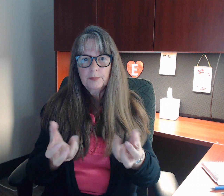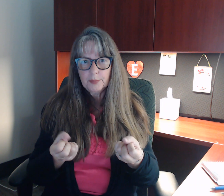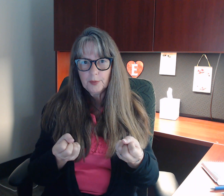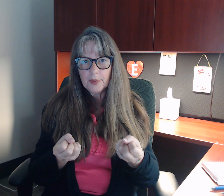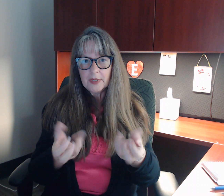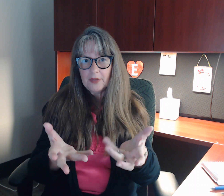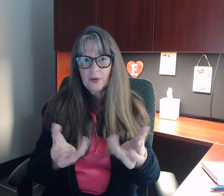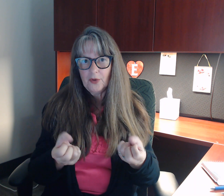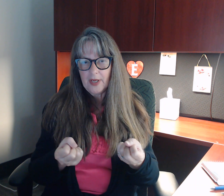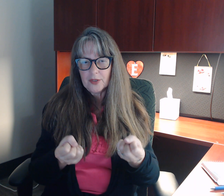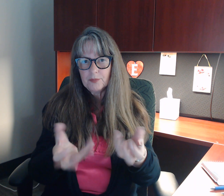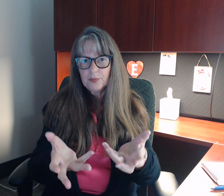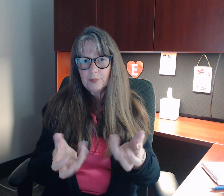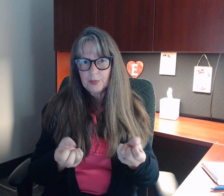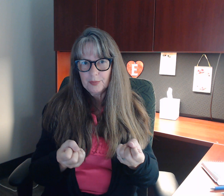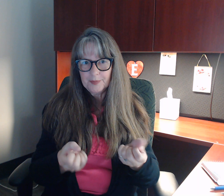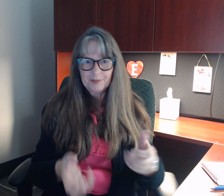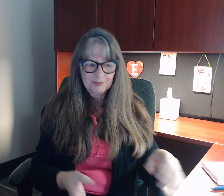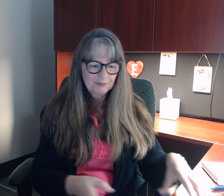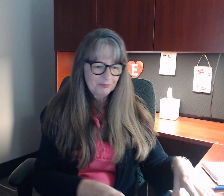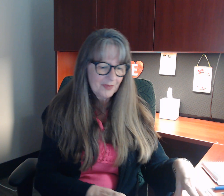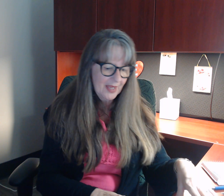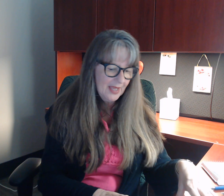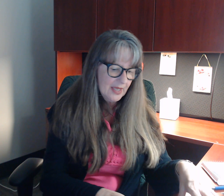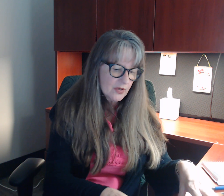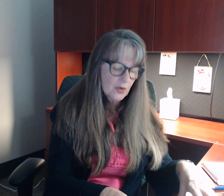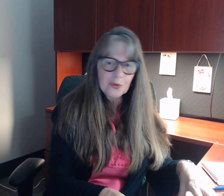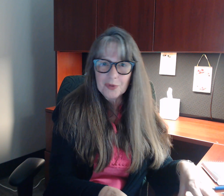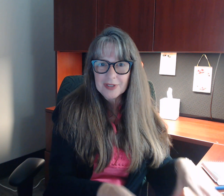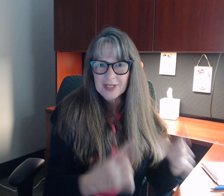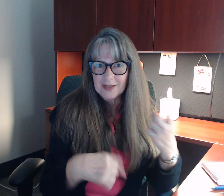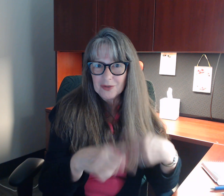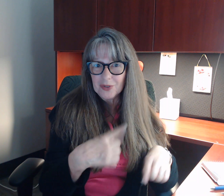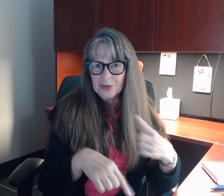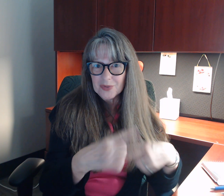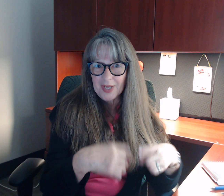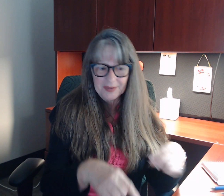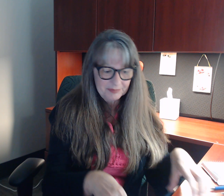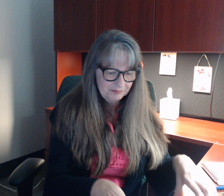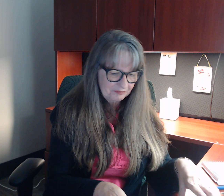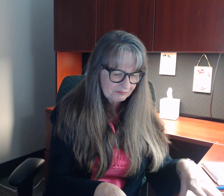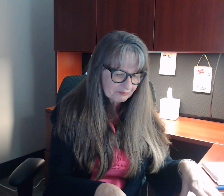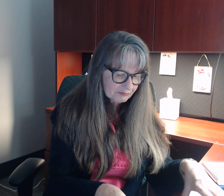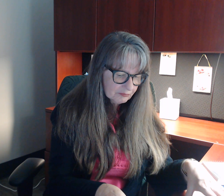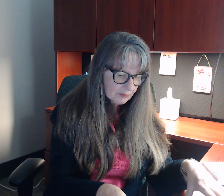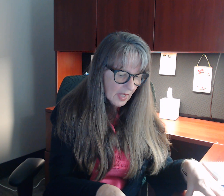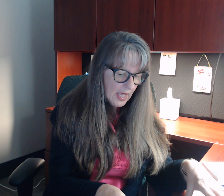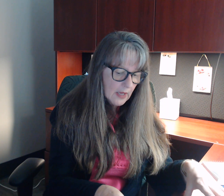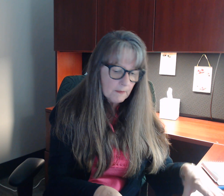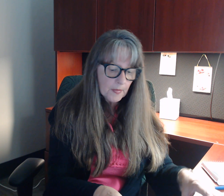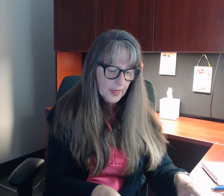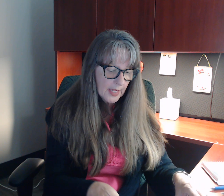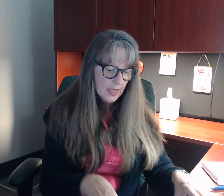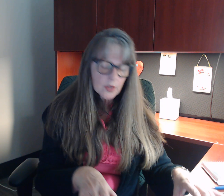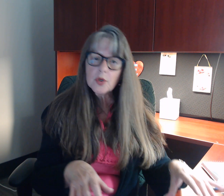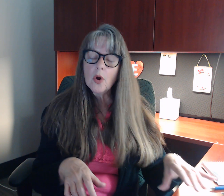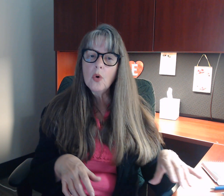You put it out there on your hands. So you could do sign.